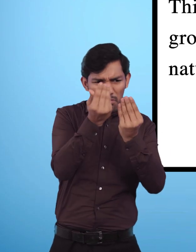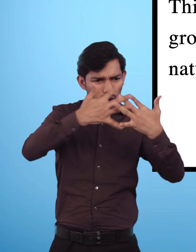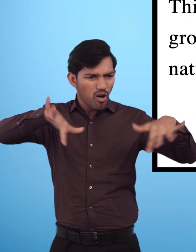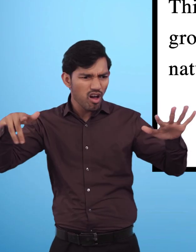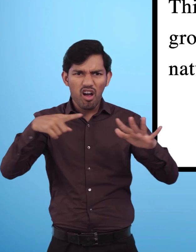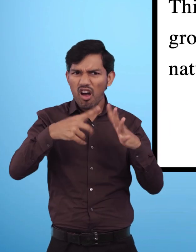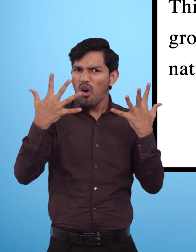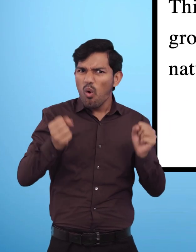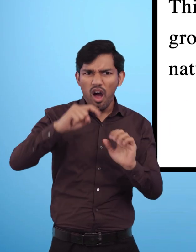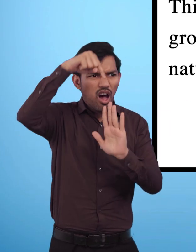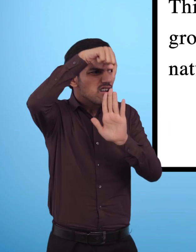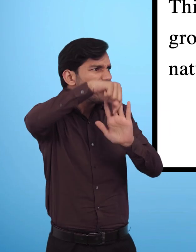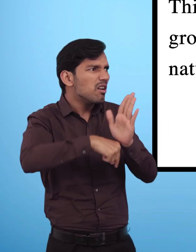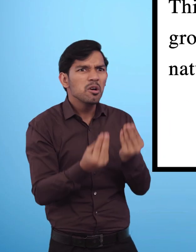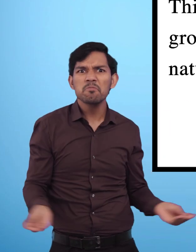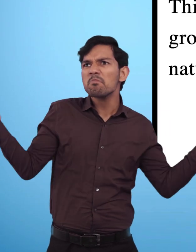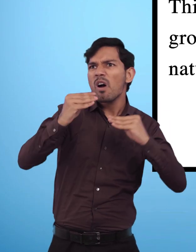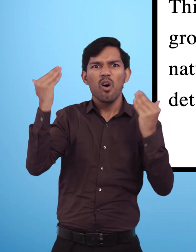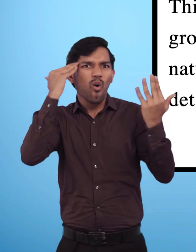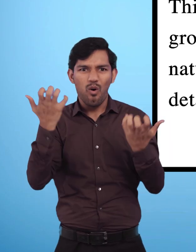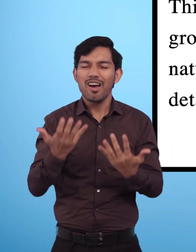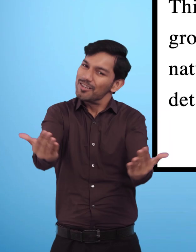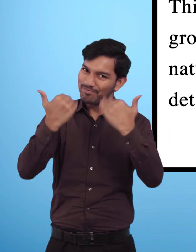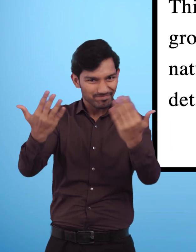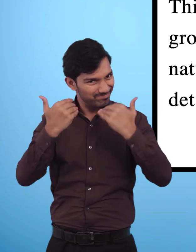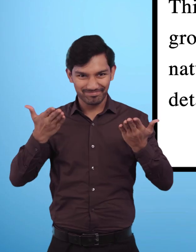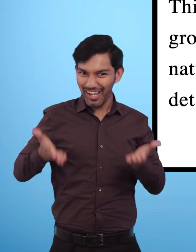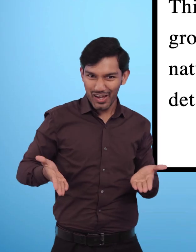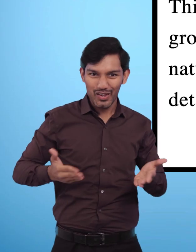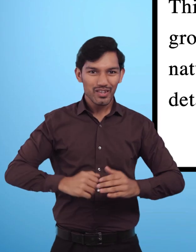Let us investigate the soil in more detail.